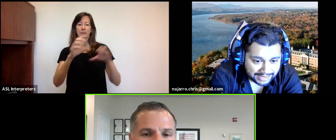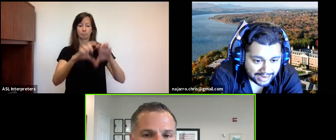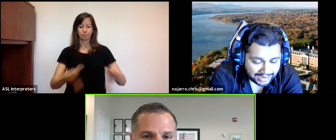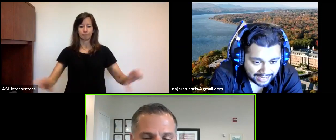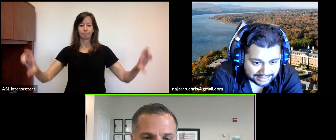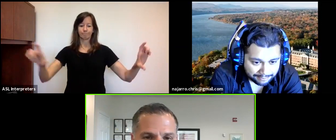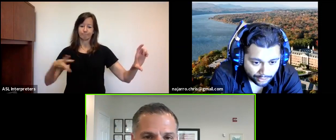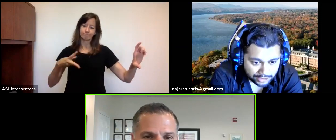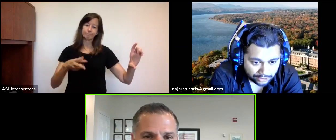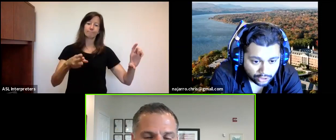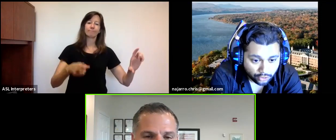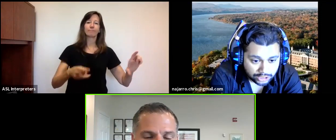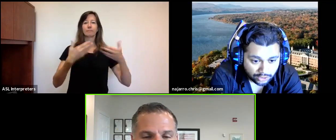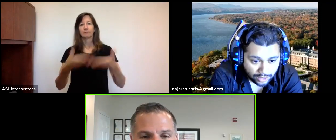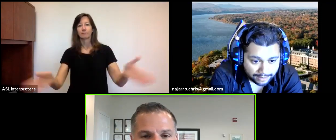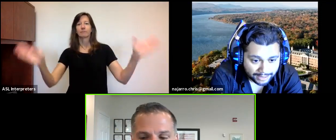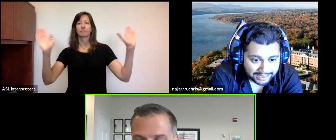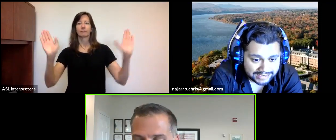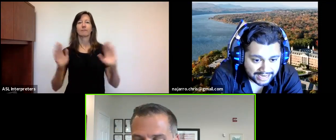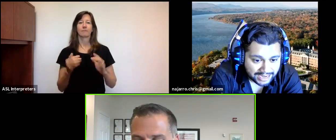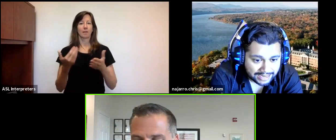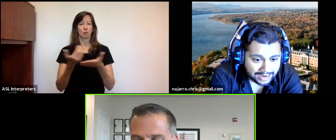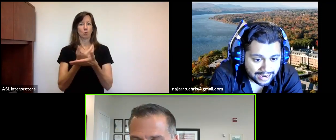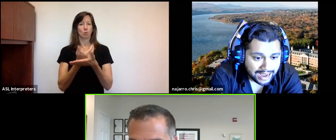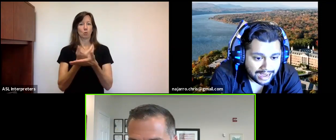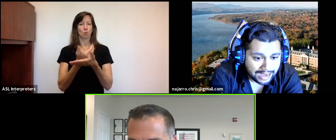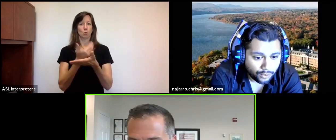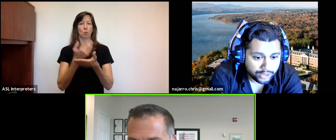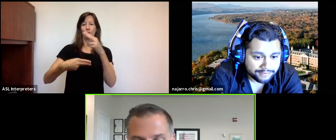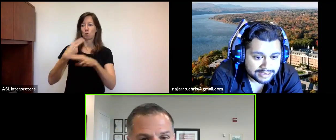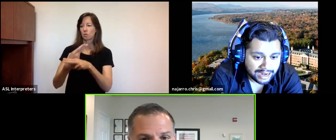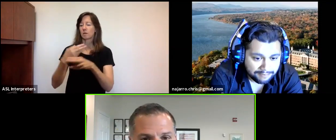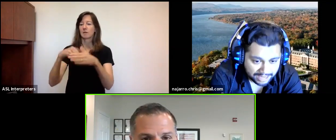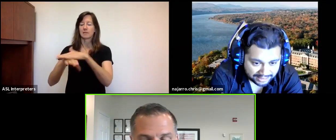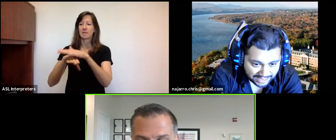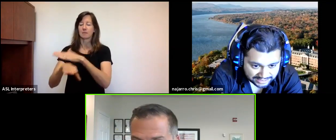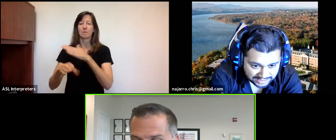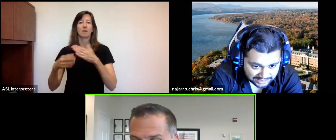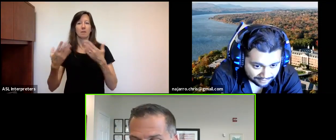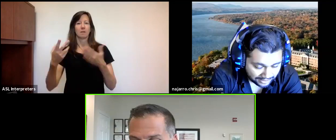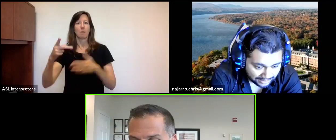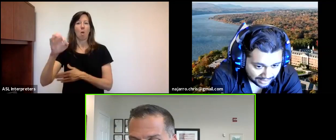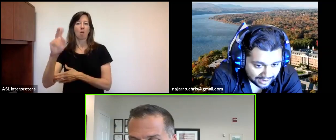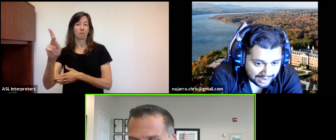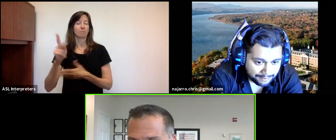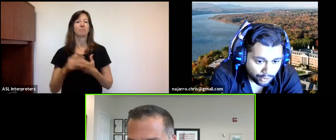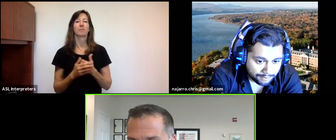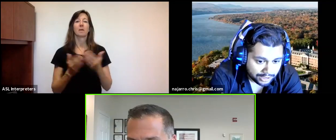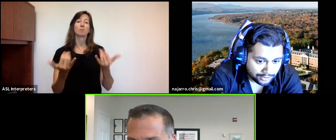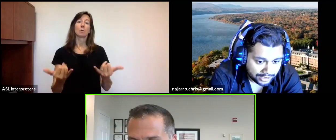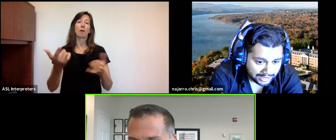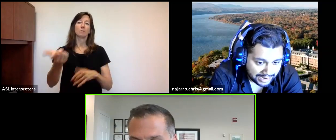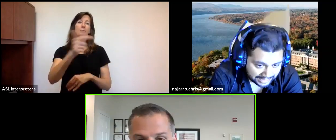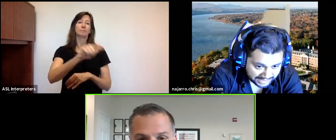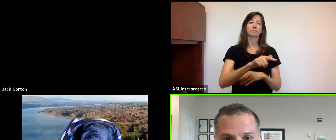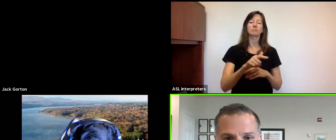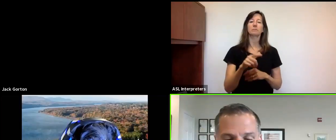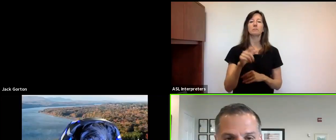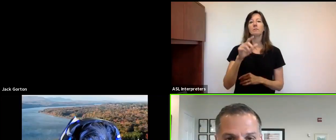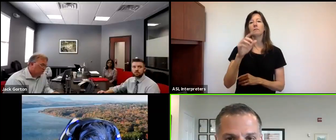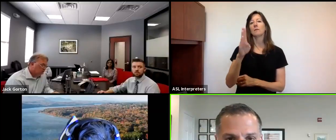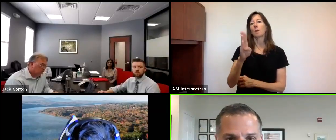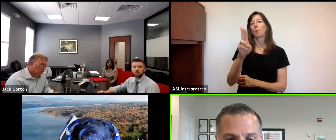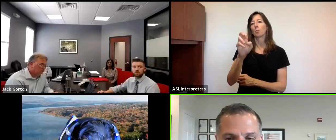new universally accessible linear park. And with that, I'm going to introduce to you Brendan Fitzgerald from